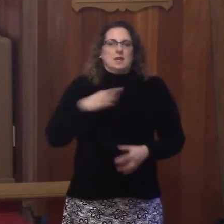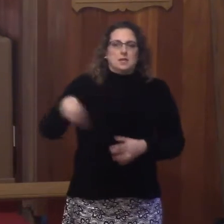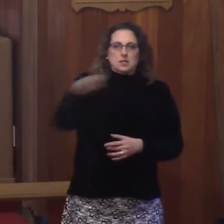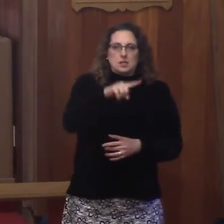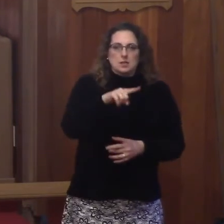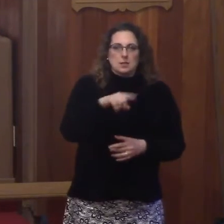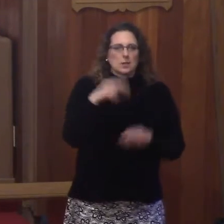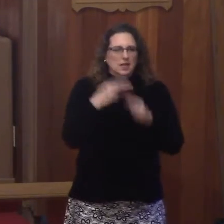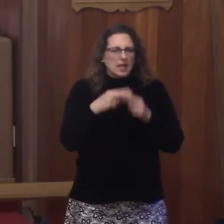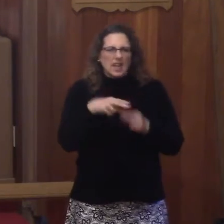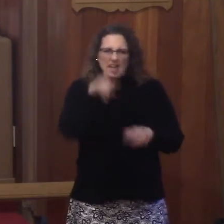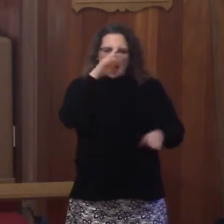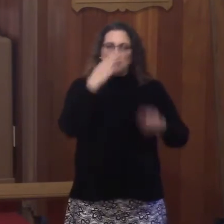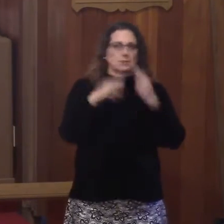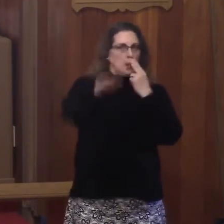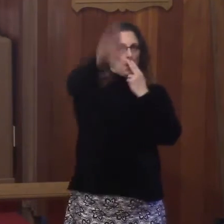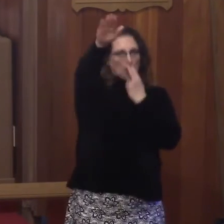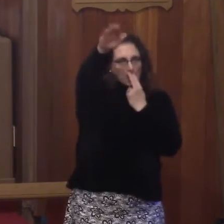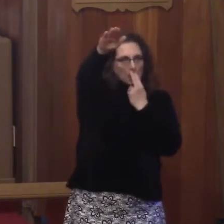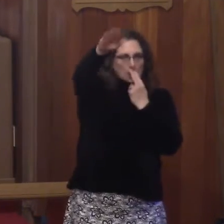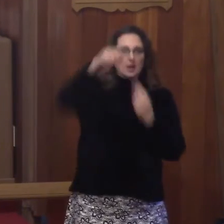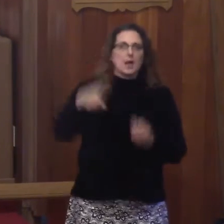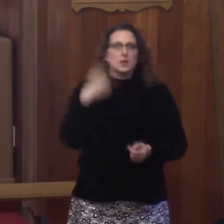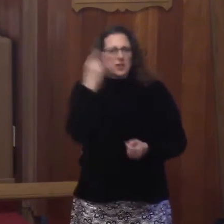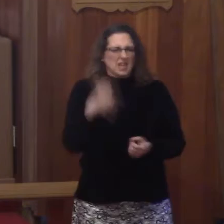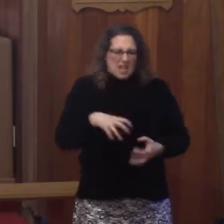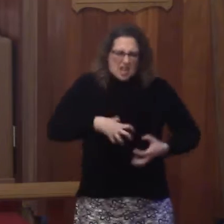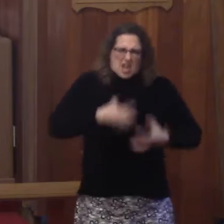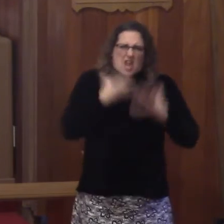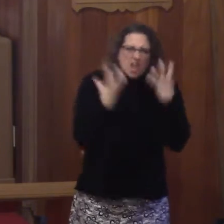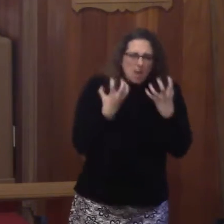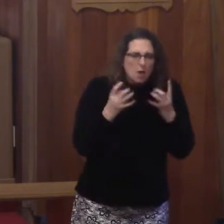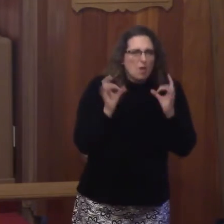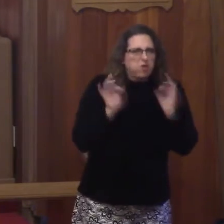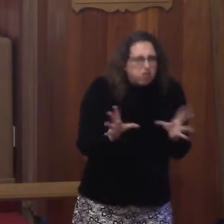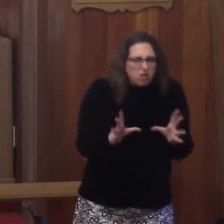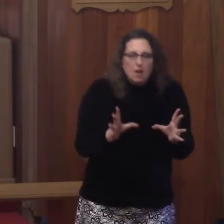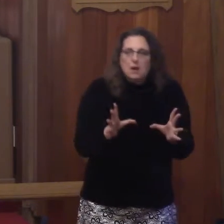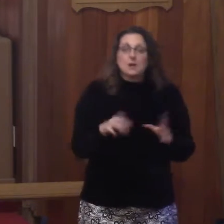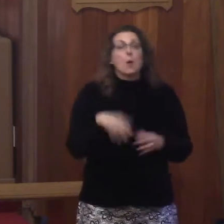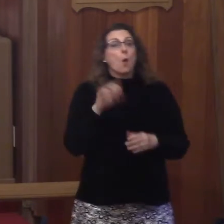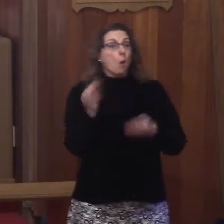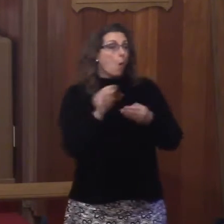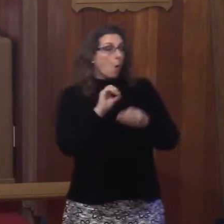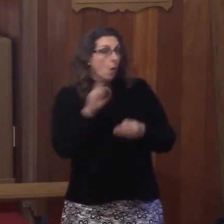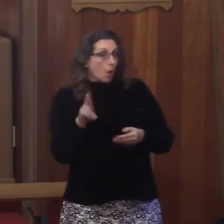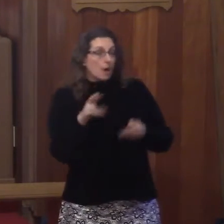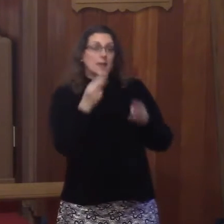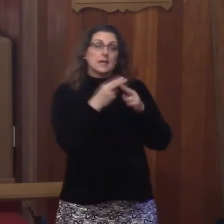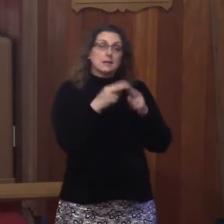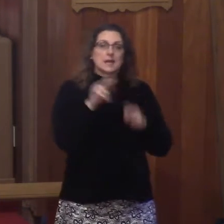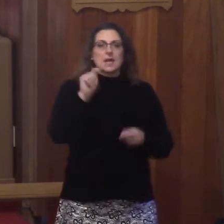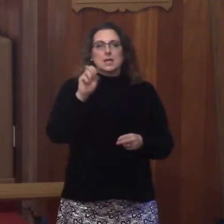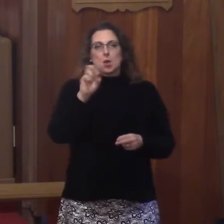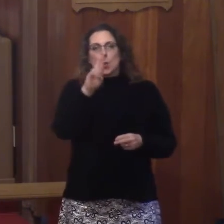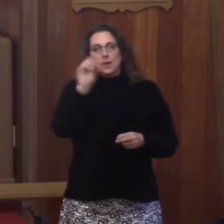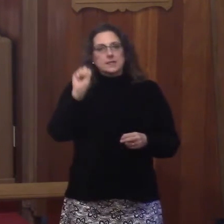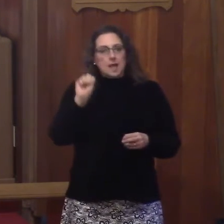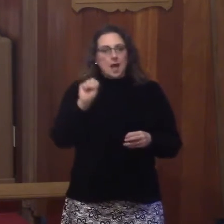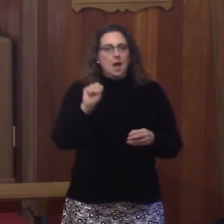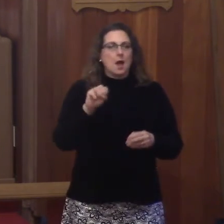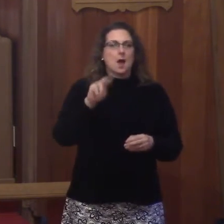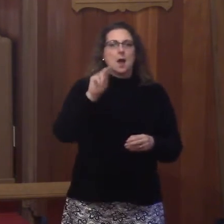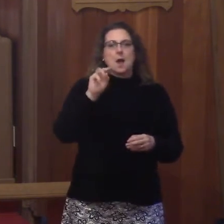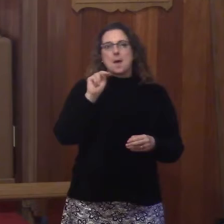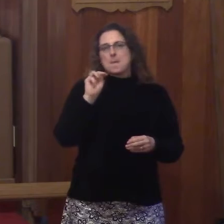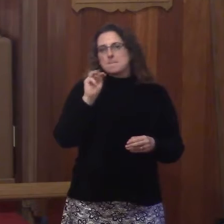Kevorkian. You have this image of hate, anger, or you think of names like Teresa, Mr. Rogers,